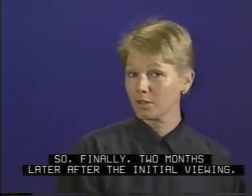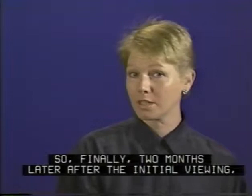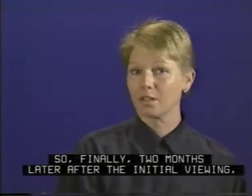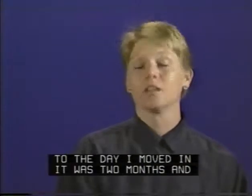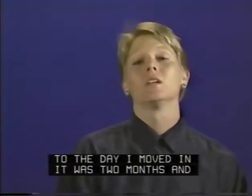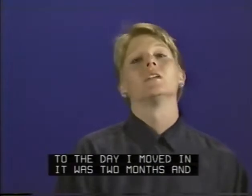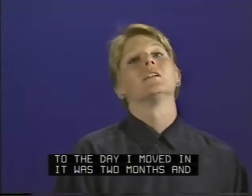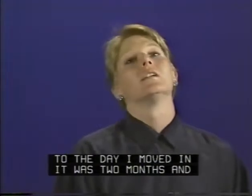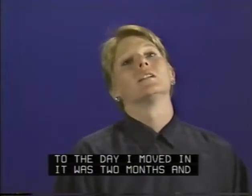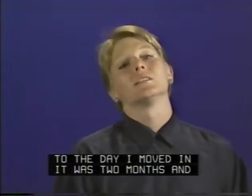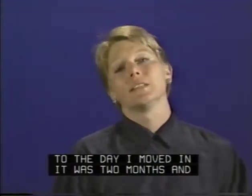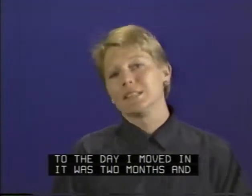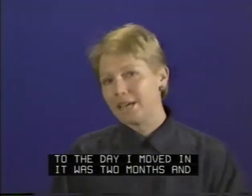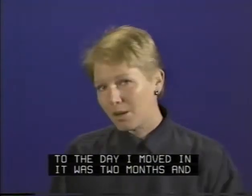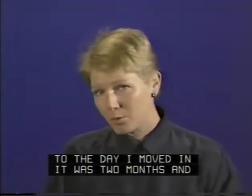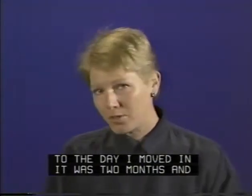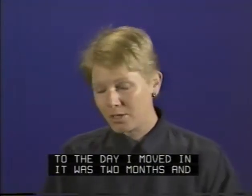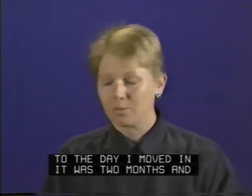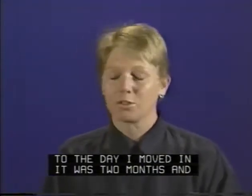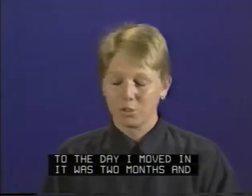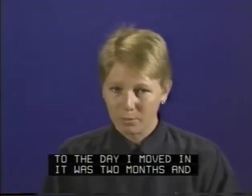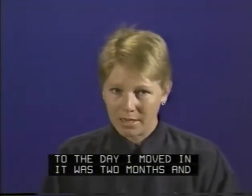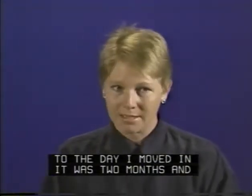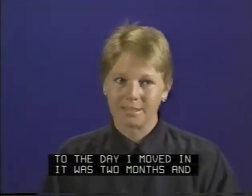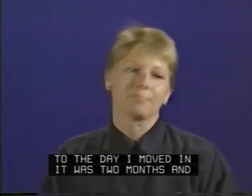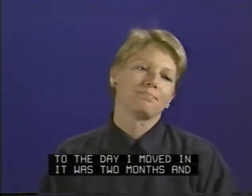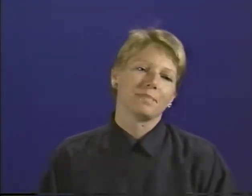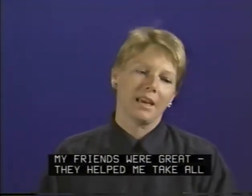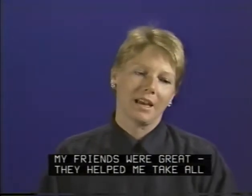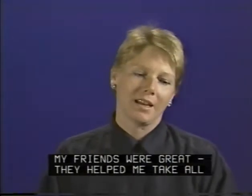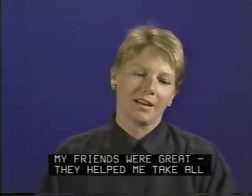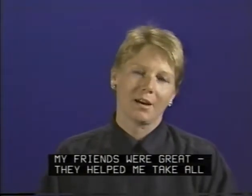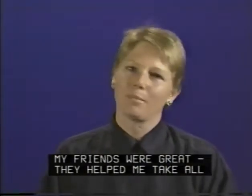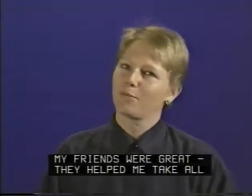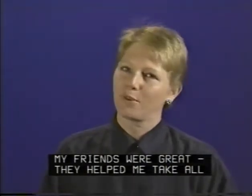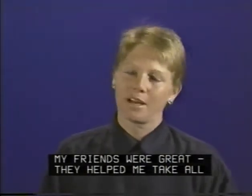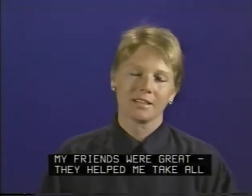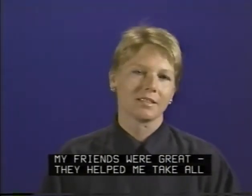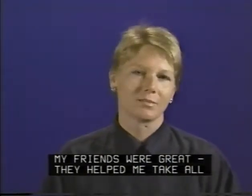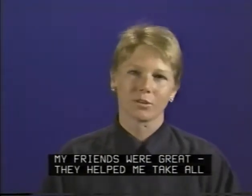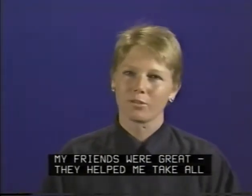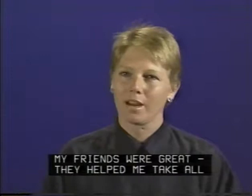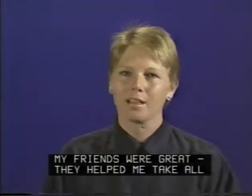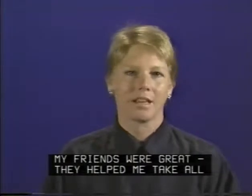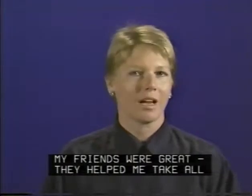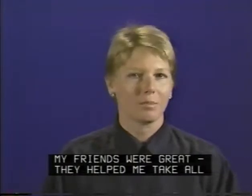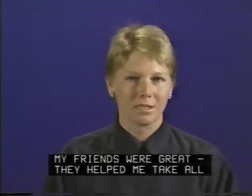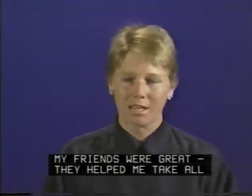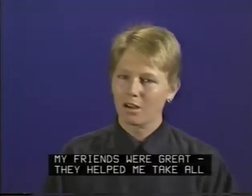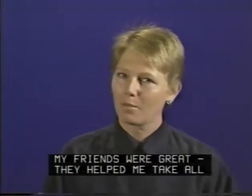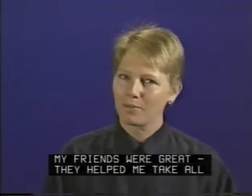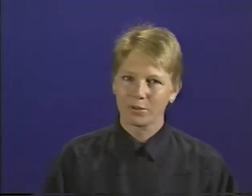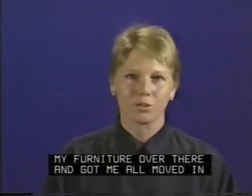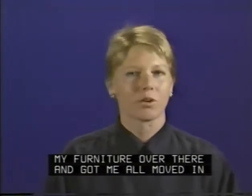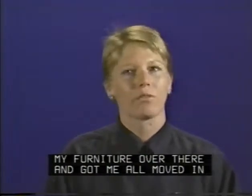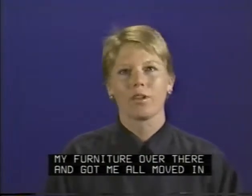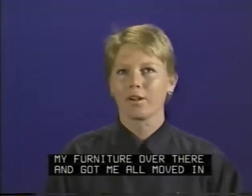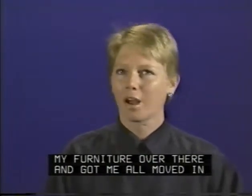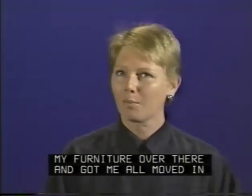viewing to the day I moved in, it was 2 months. And my friends were great. They helped me take all my furniture over there and got me